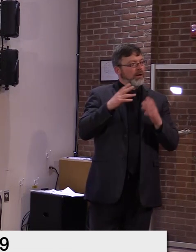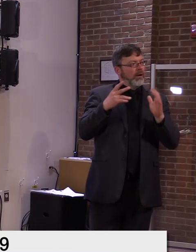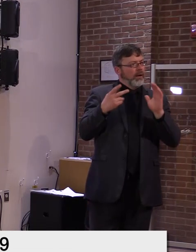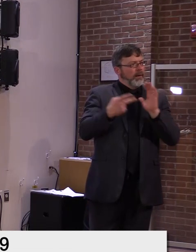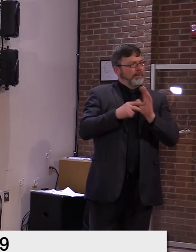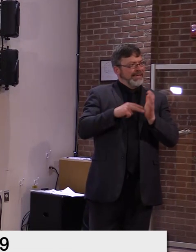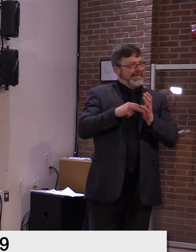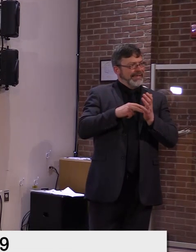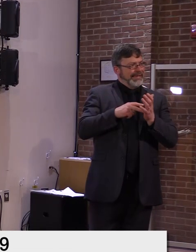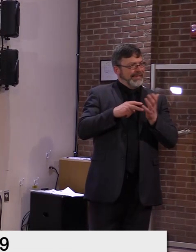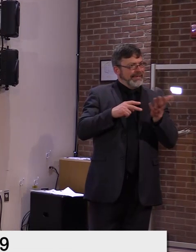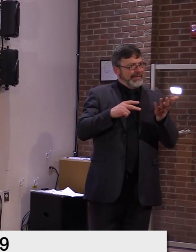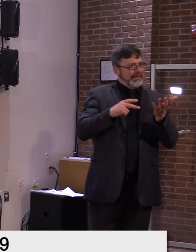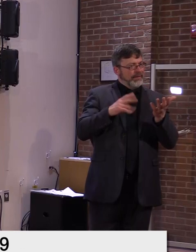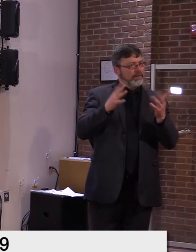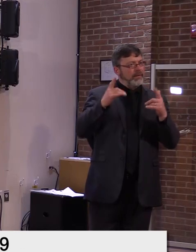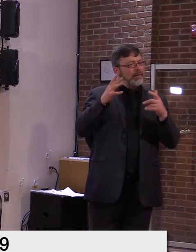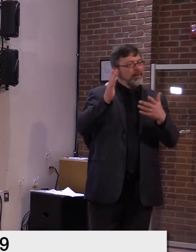schools.